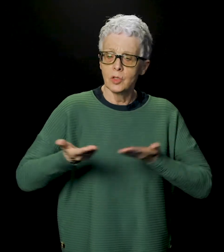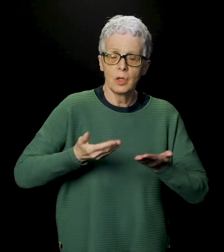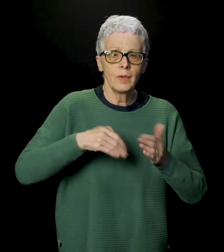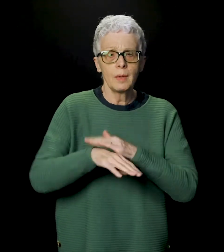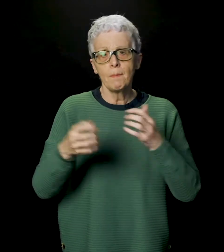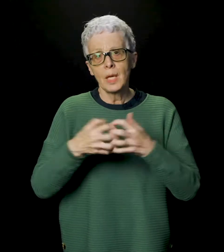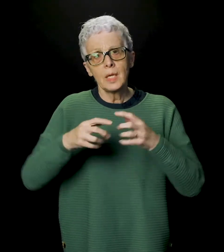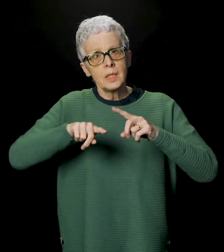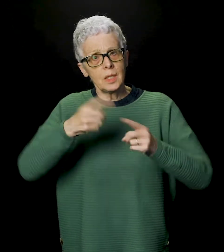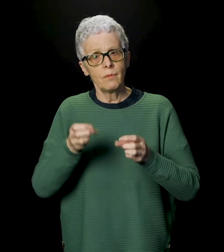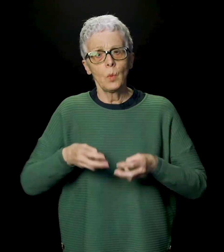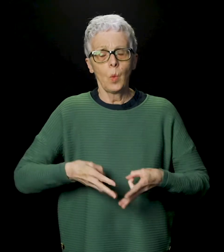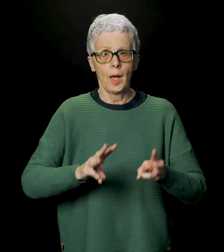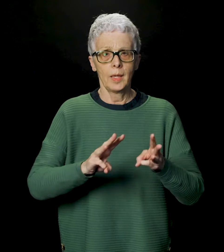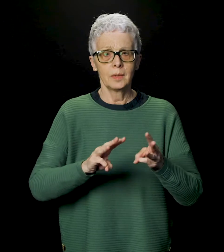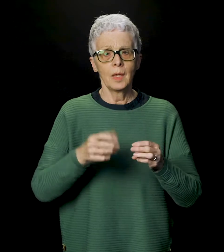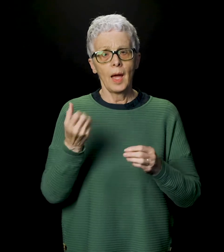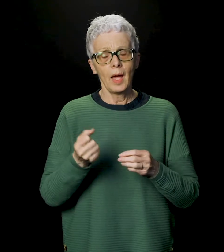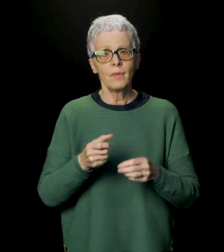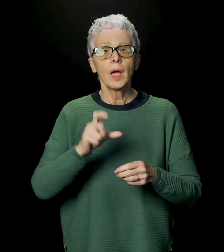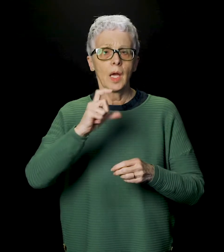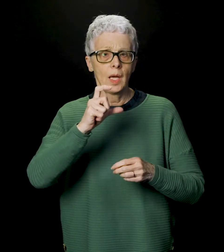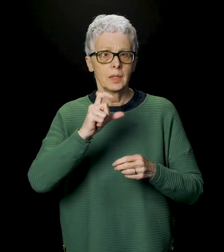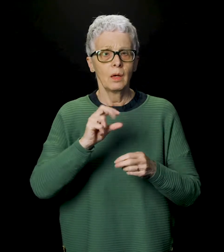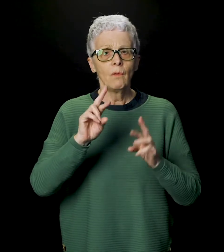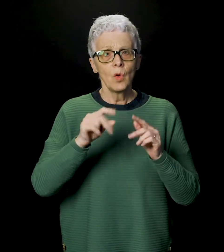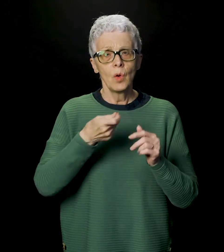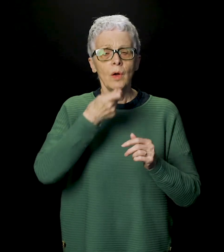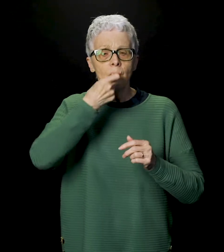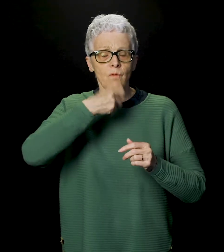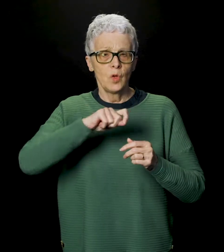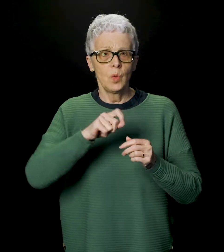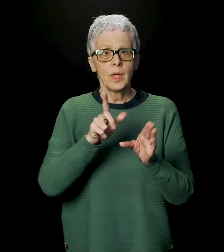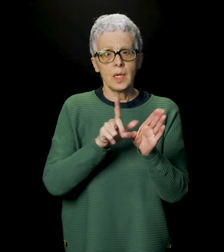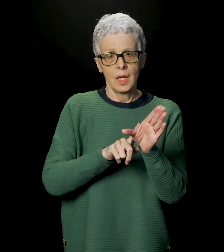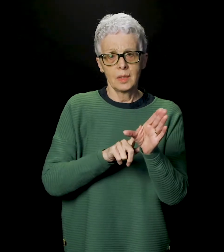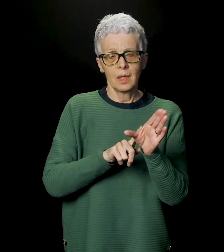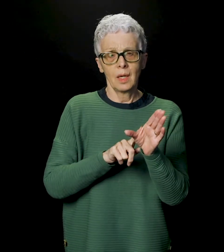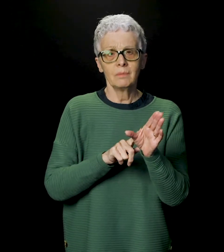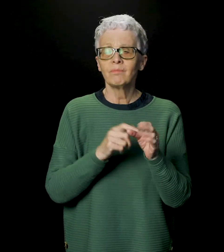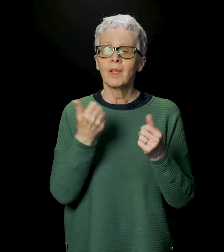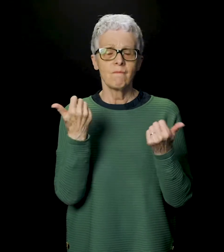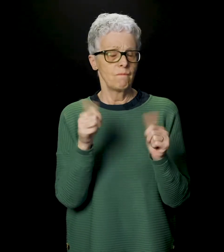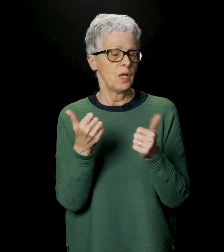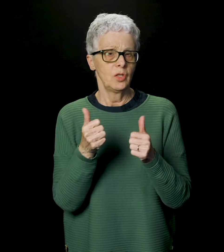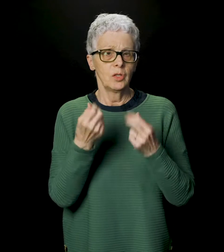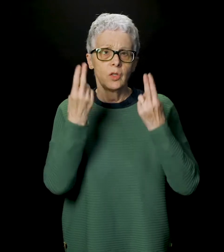ministries. She'd been suffering from cancer for a number of years and her battle came to an